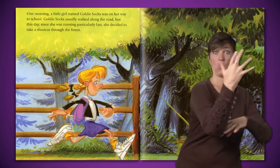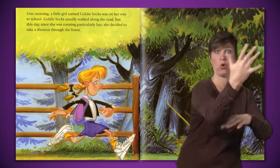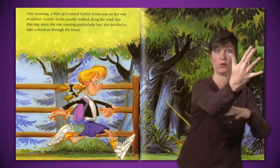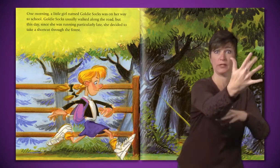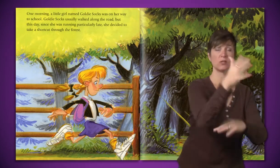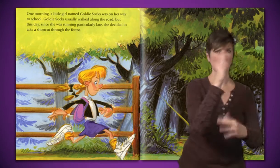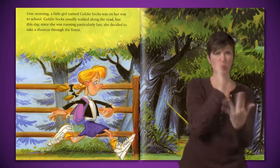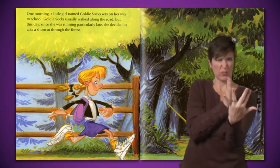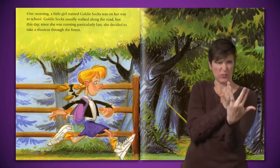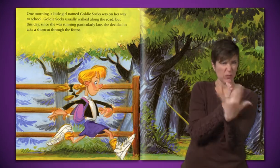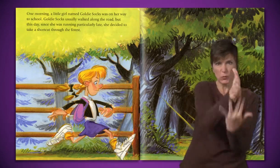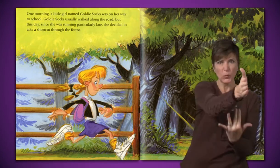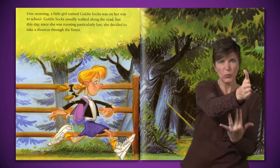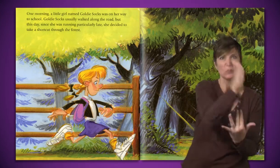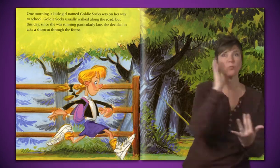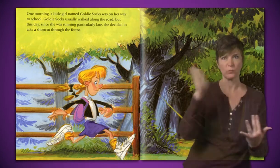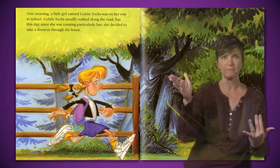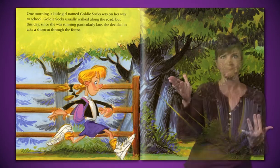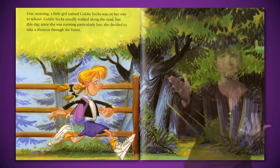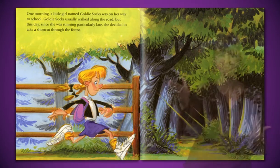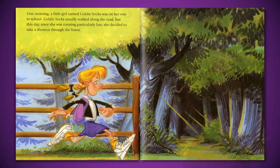shortcut through the forest.